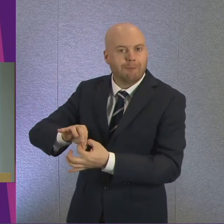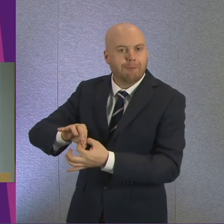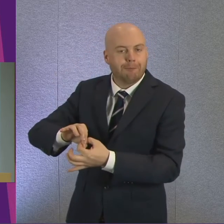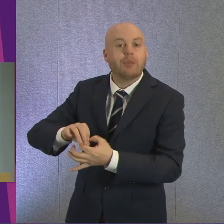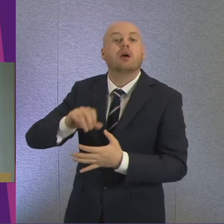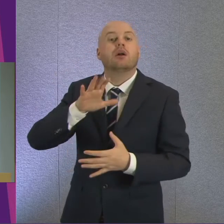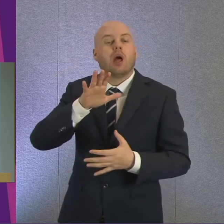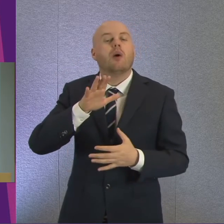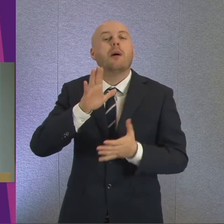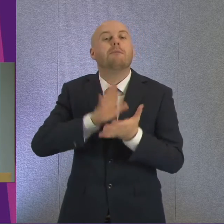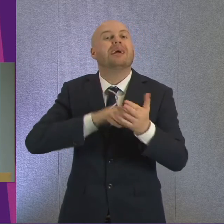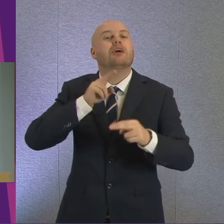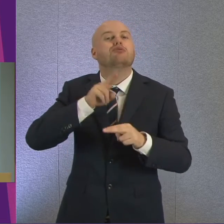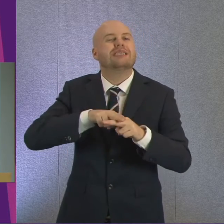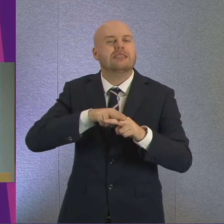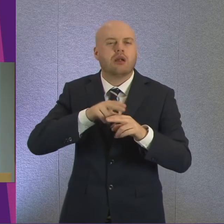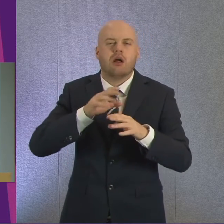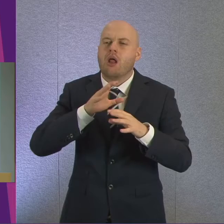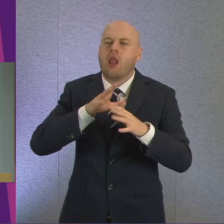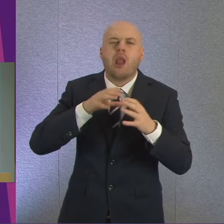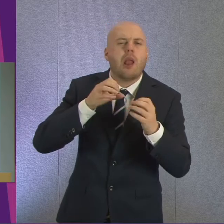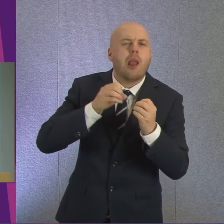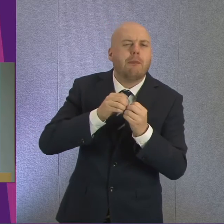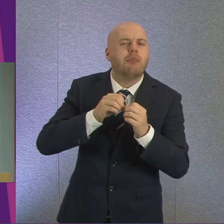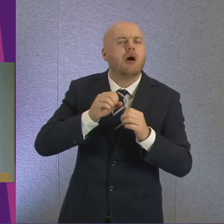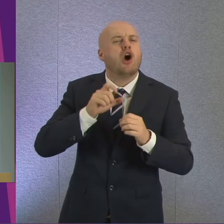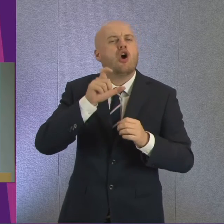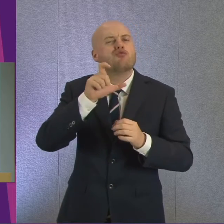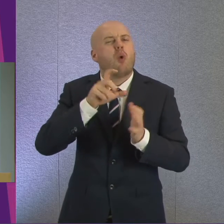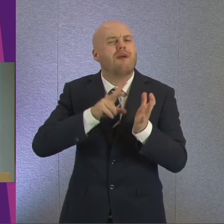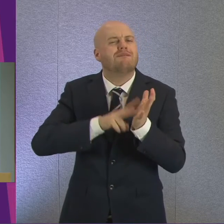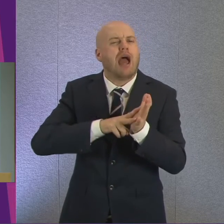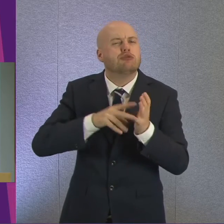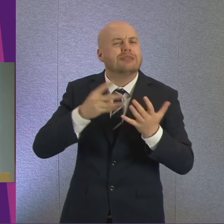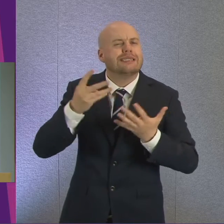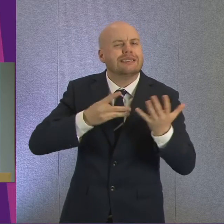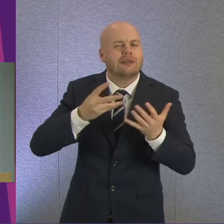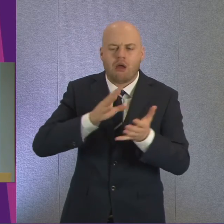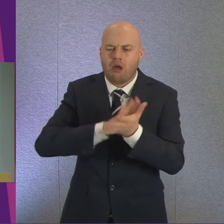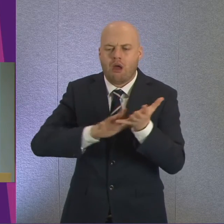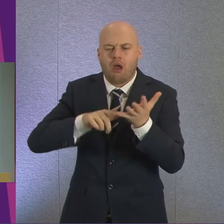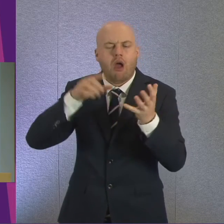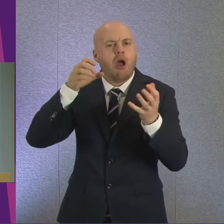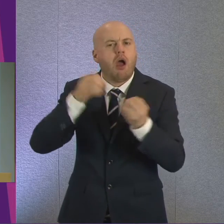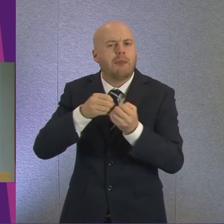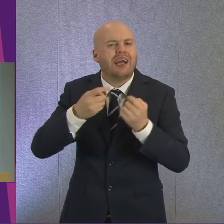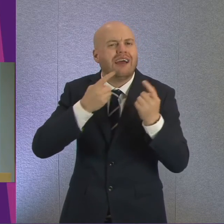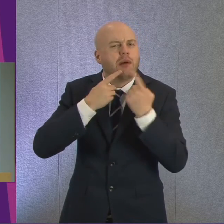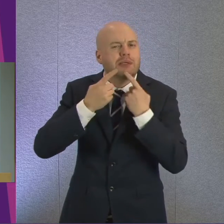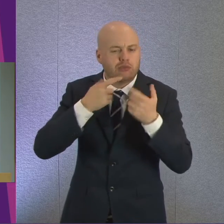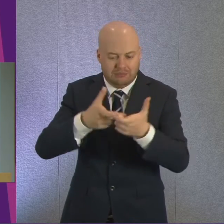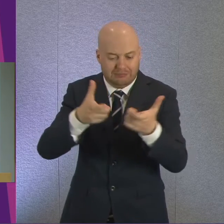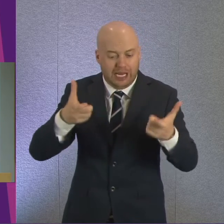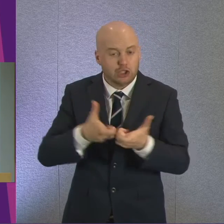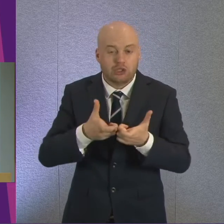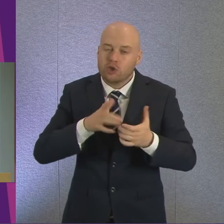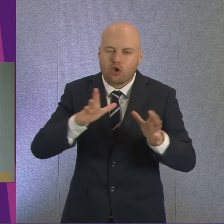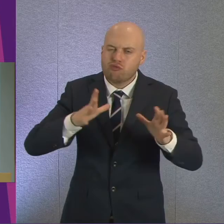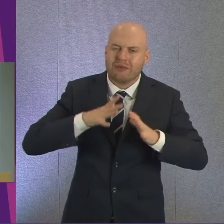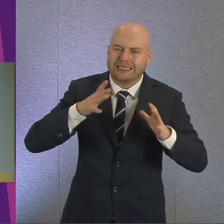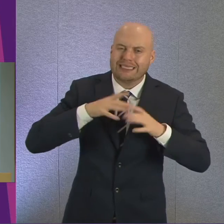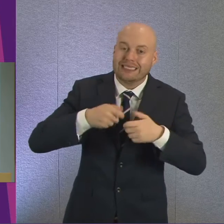Parent Club Coronavirus Hub. We also recognise and value the efforts that colleagues across the country have made to support our